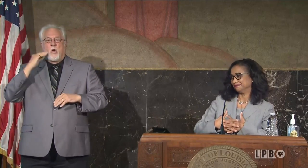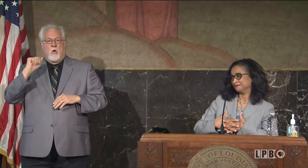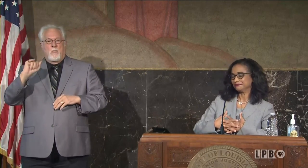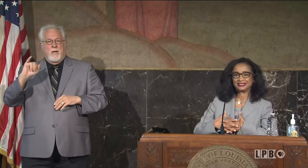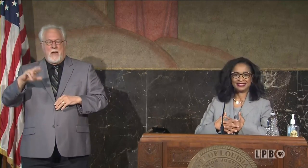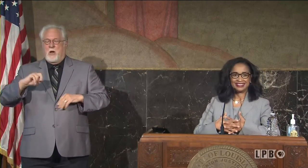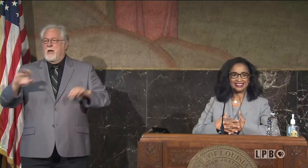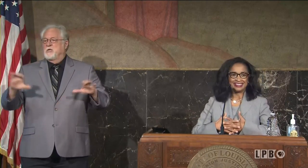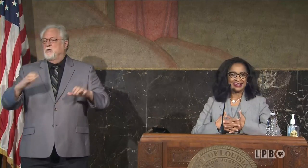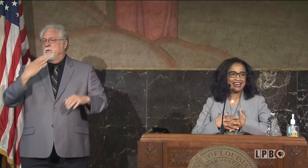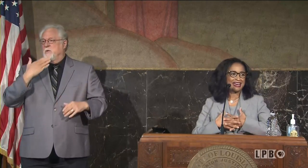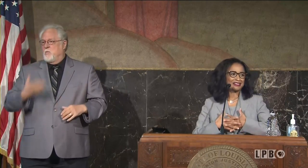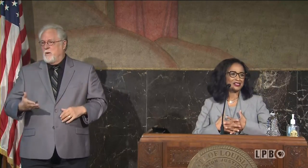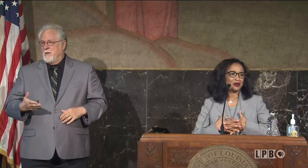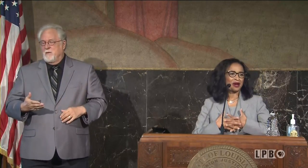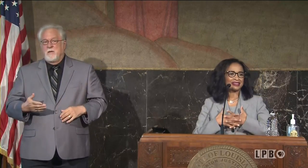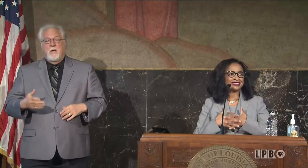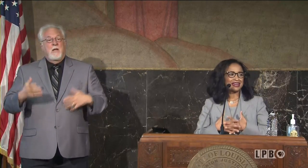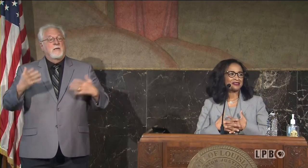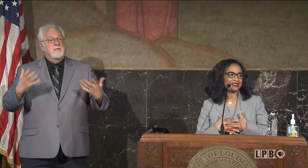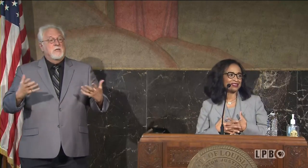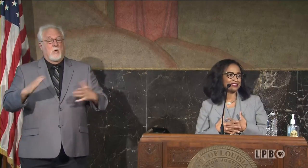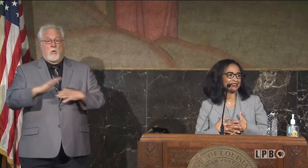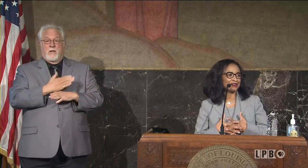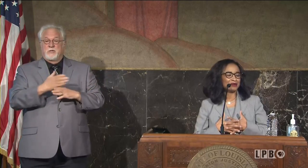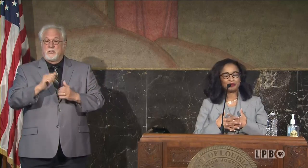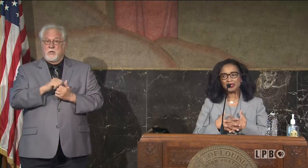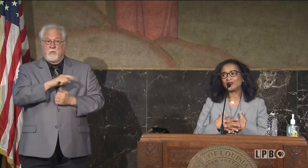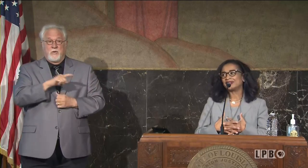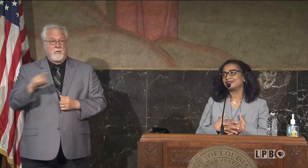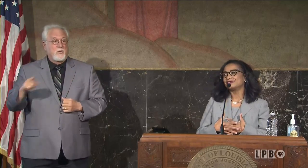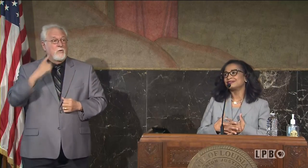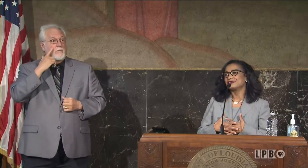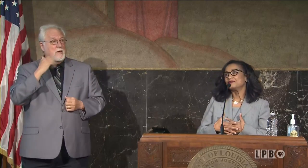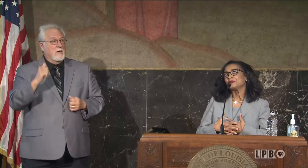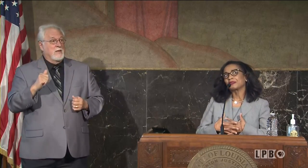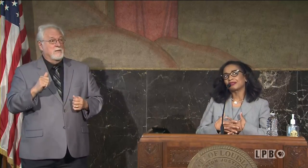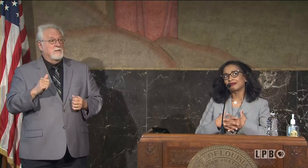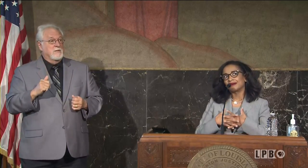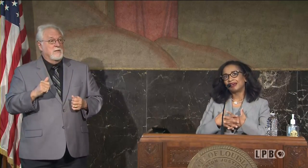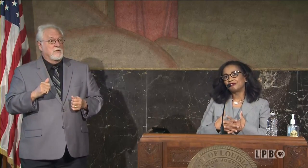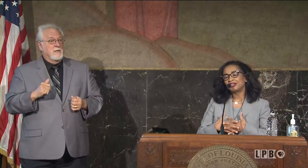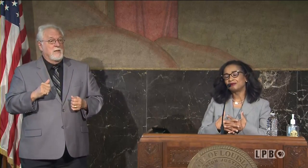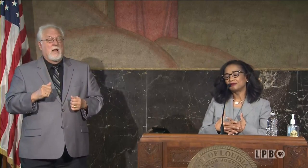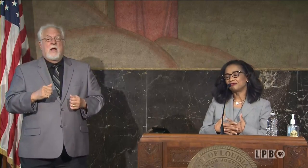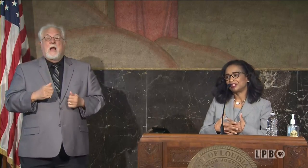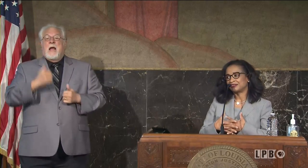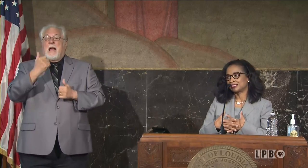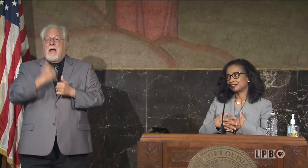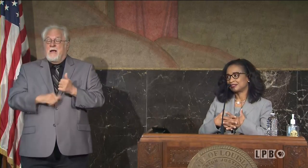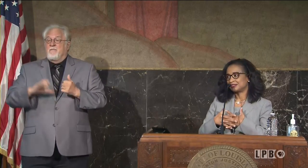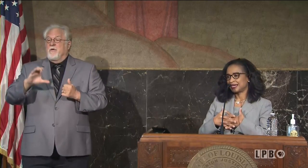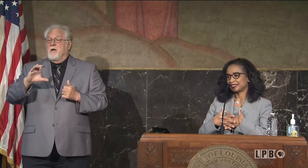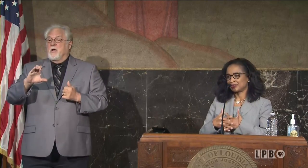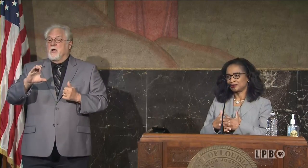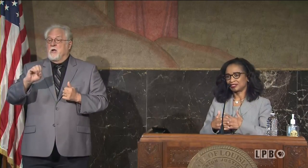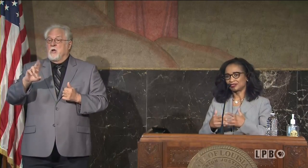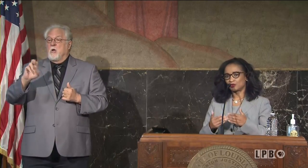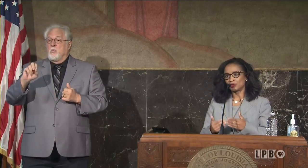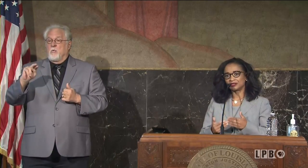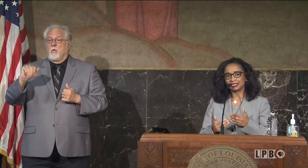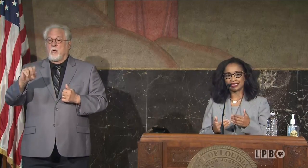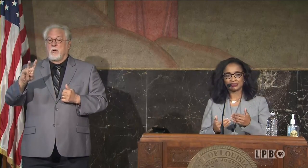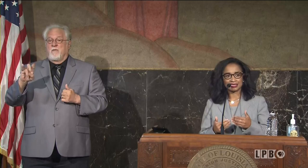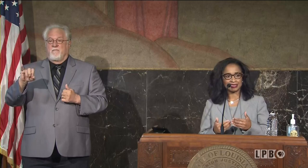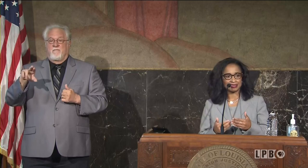well. And so I share this because every coronavirus